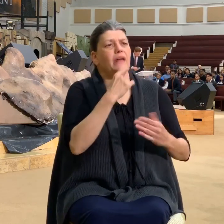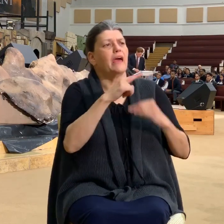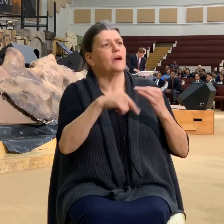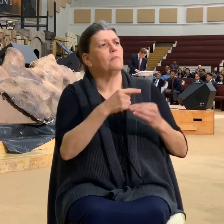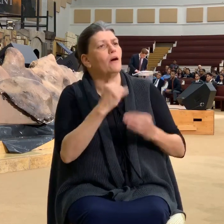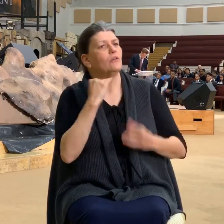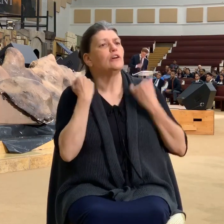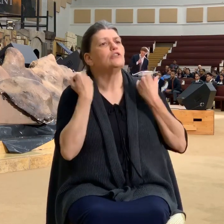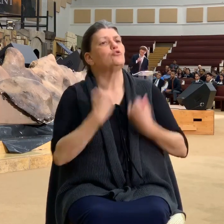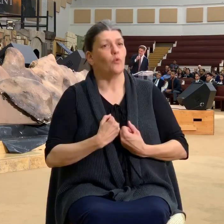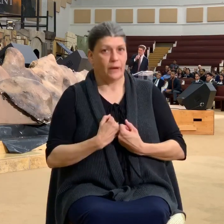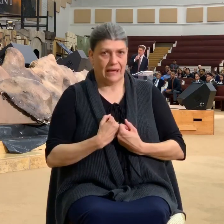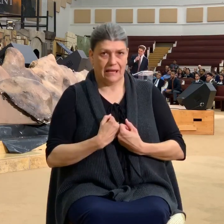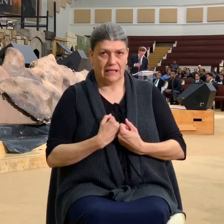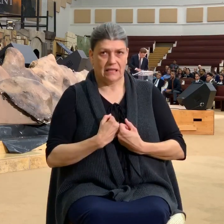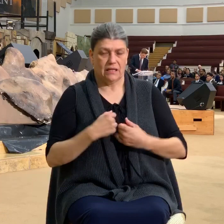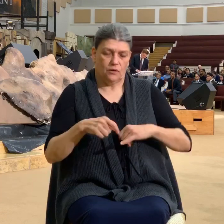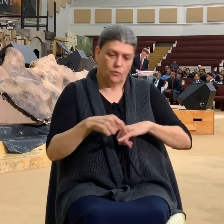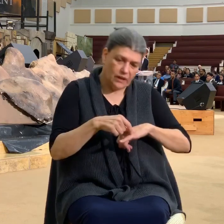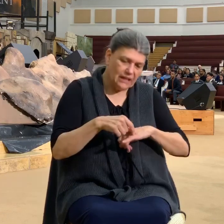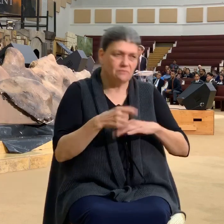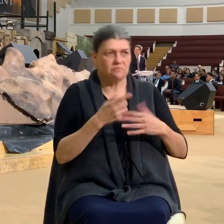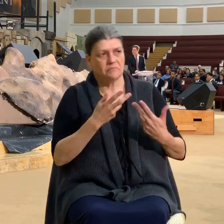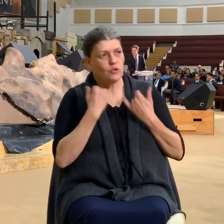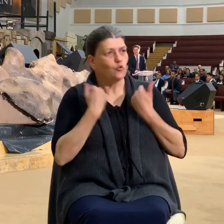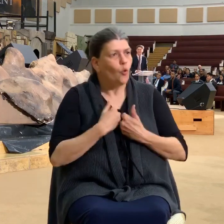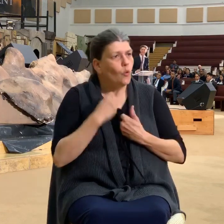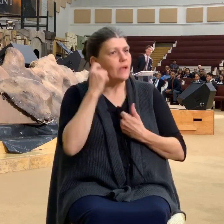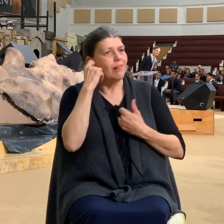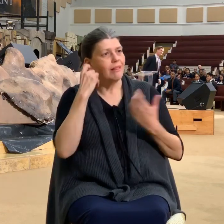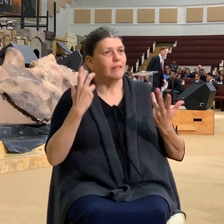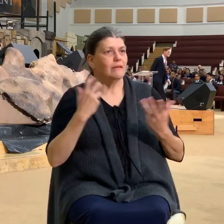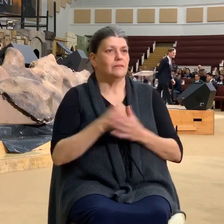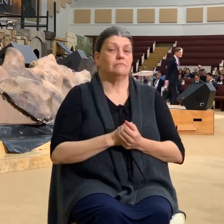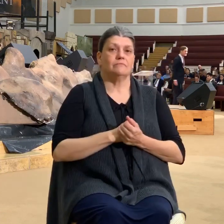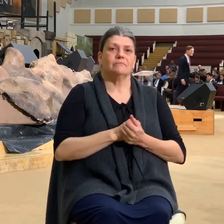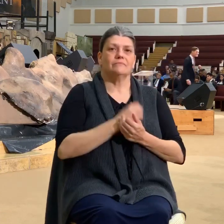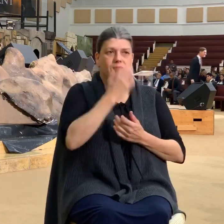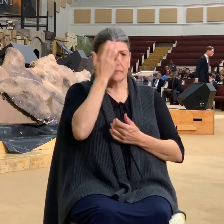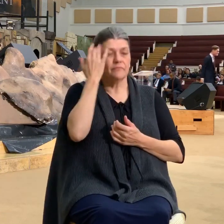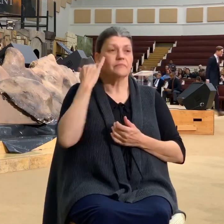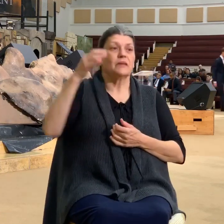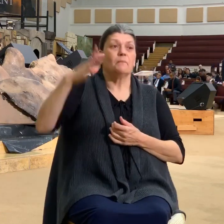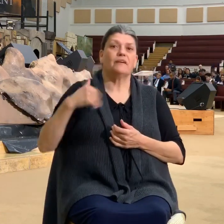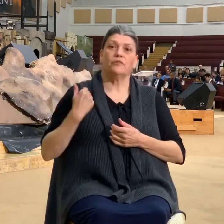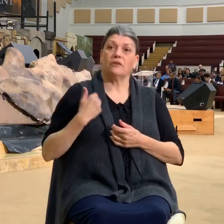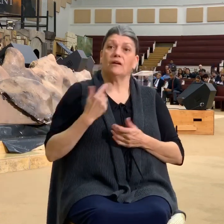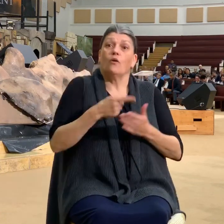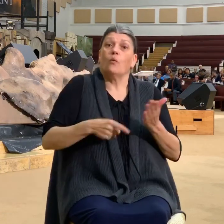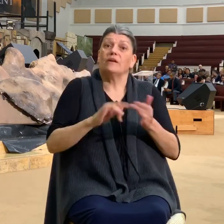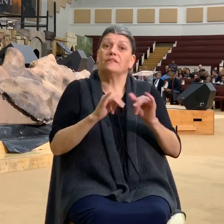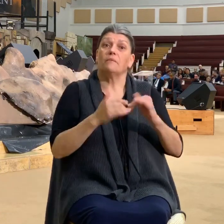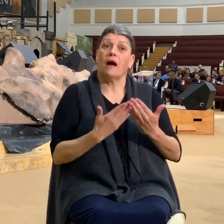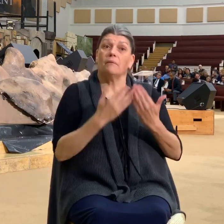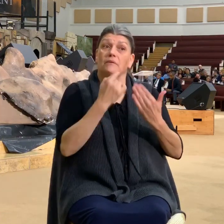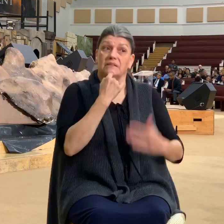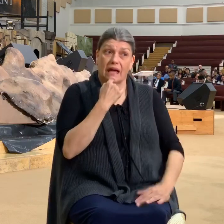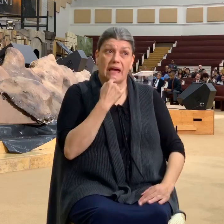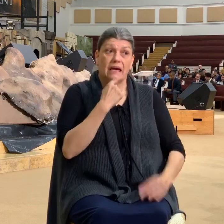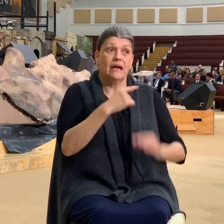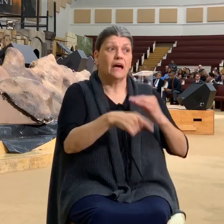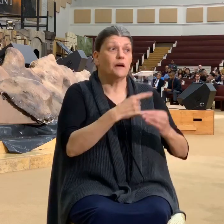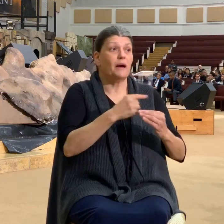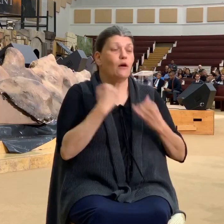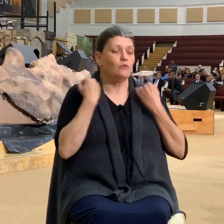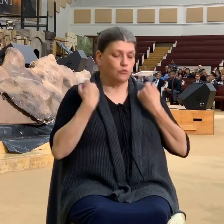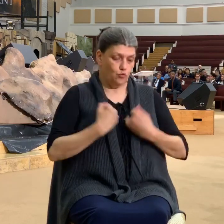Young. Pastor Young, sorry. Okay. What does the Bible say